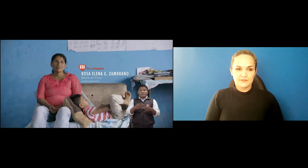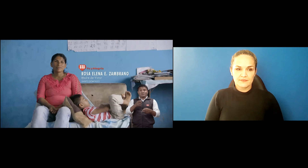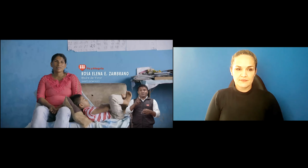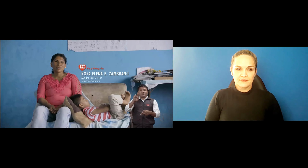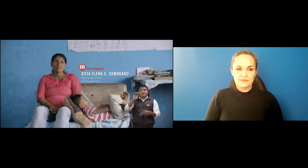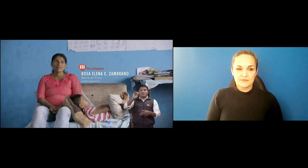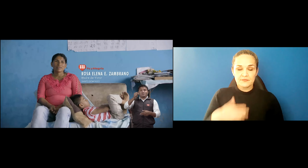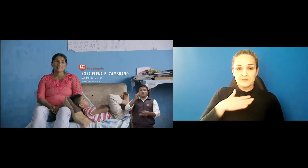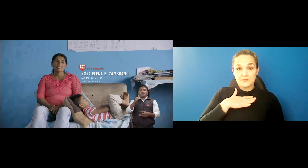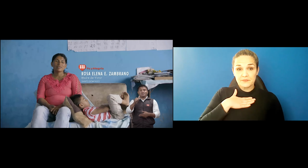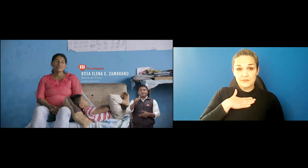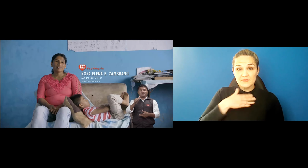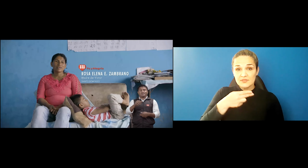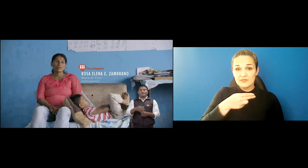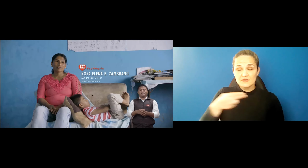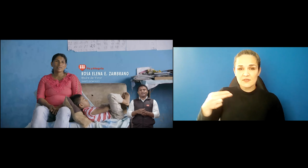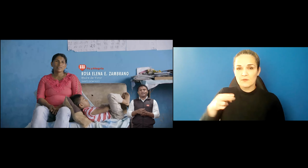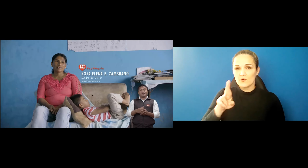My name is Rosa.